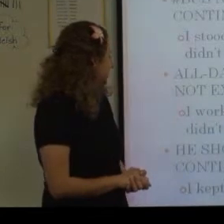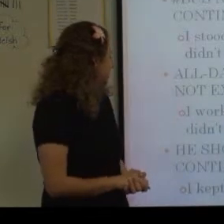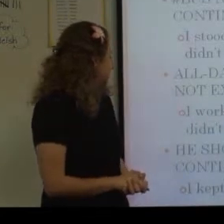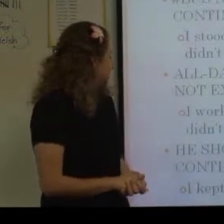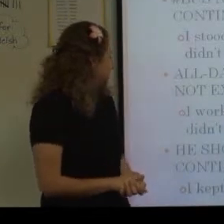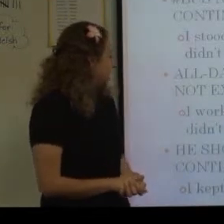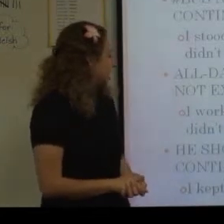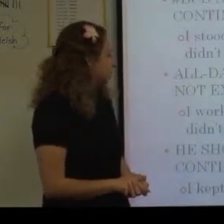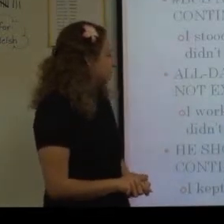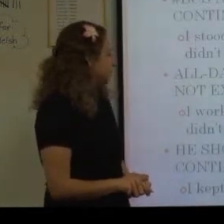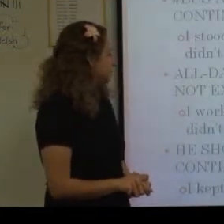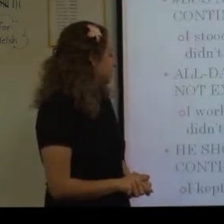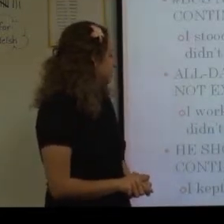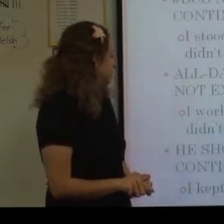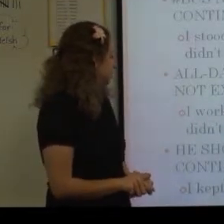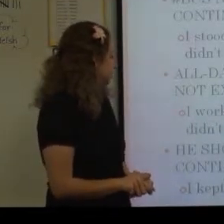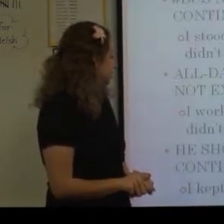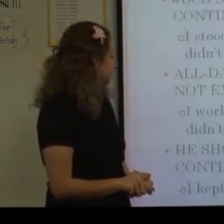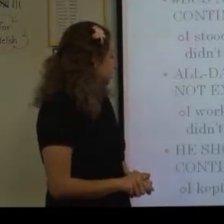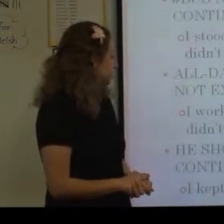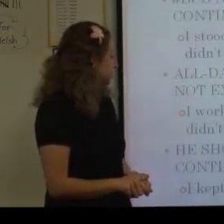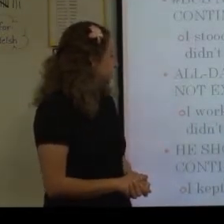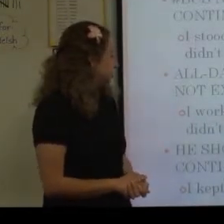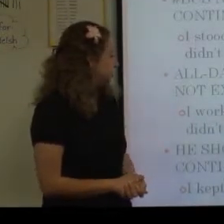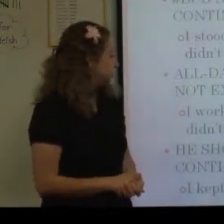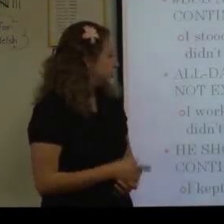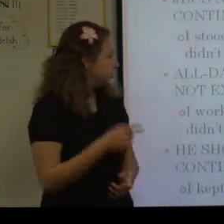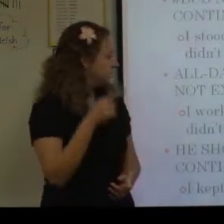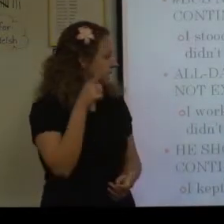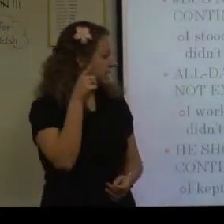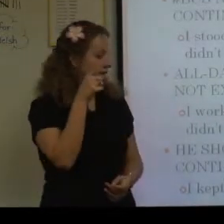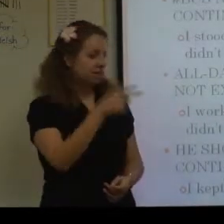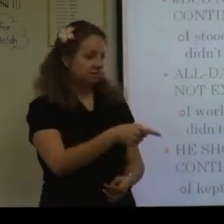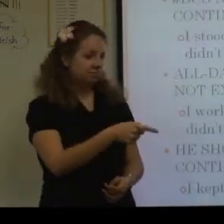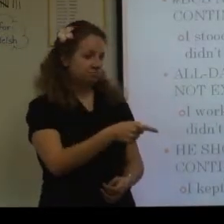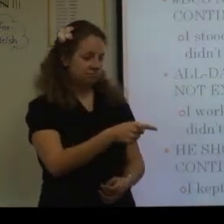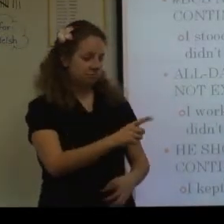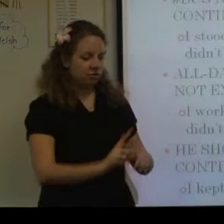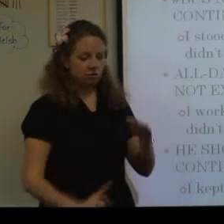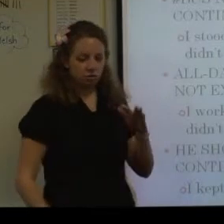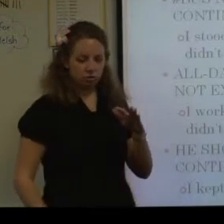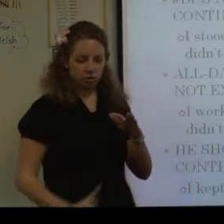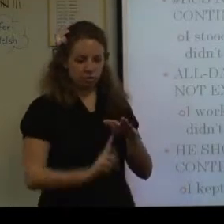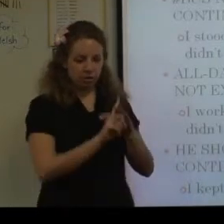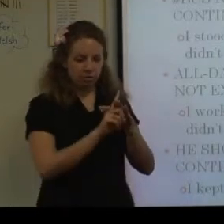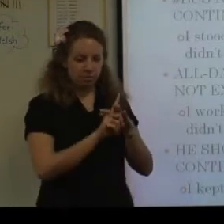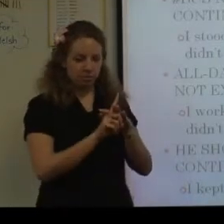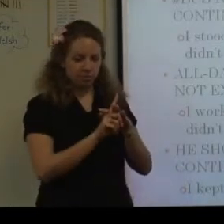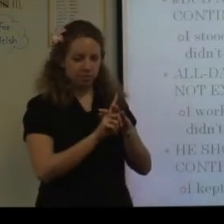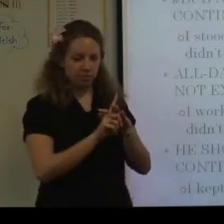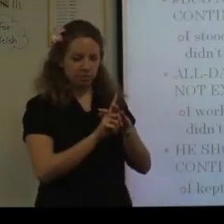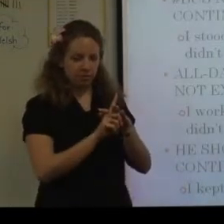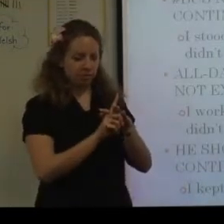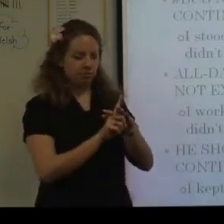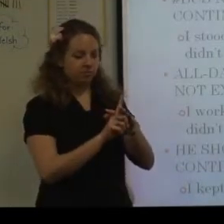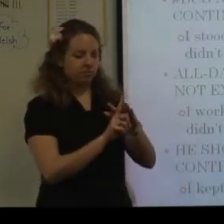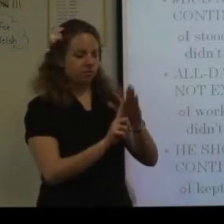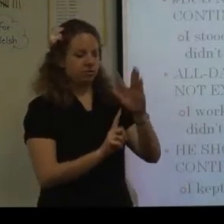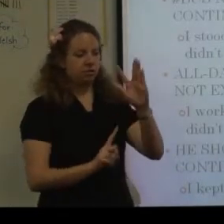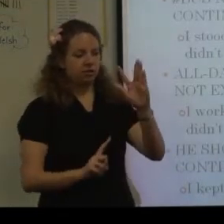Okay. And then I kept waiting, but he never showed up. So he show up. So it's just